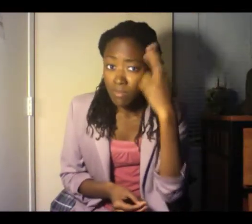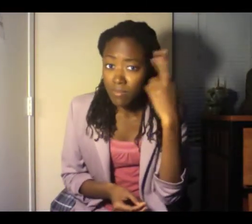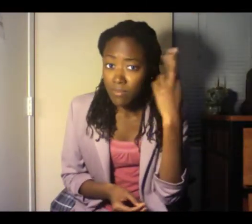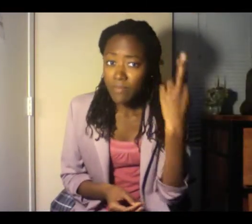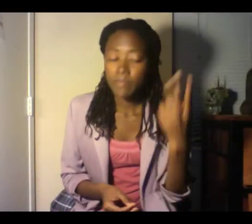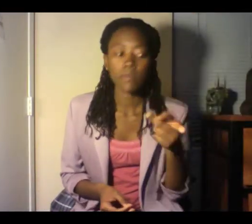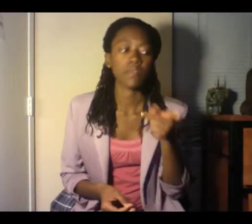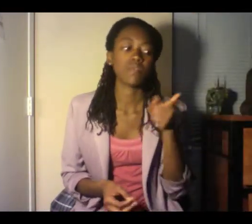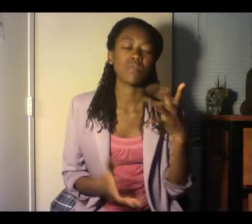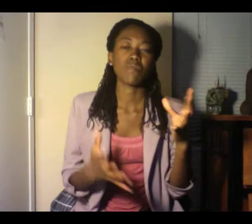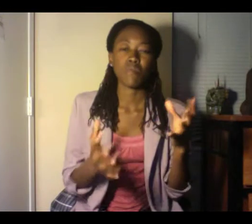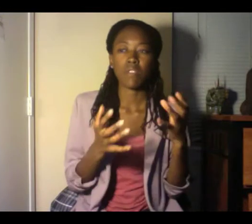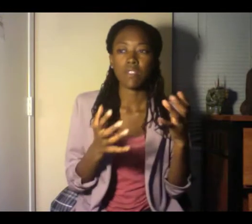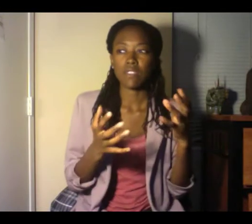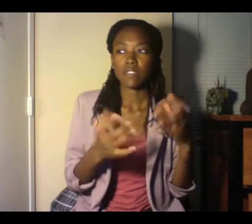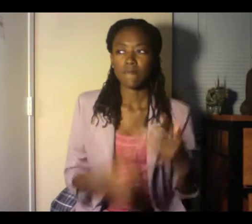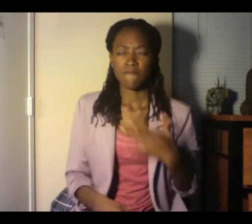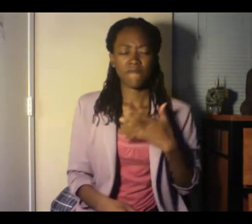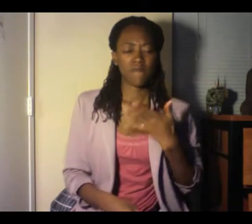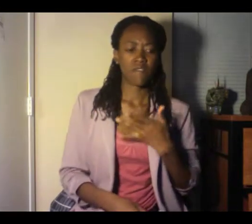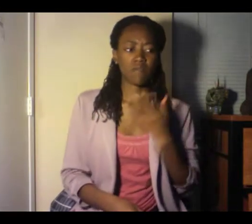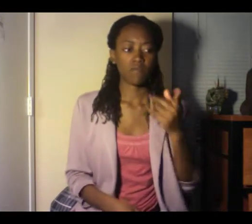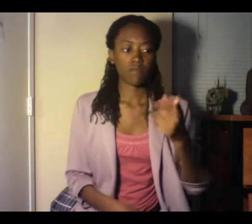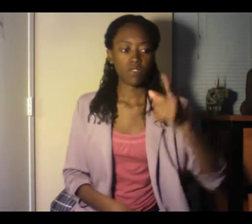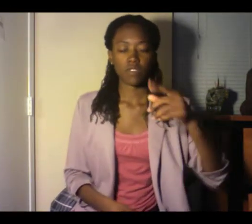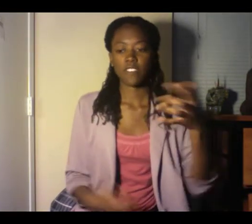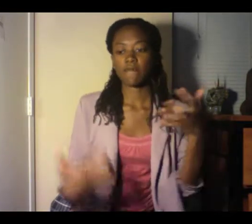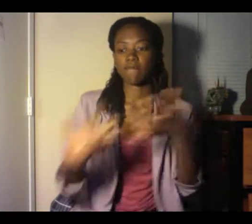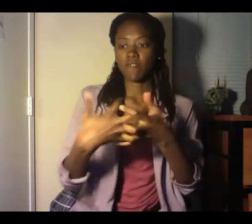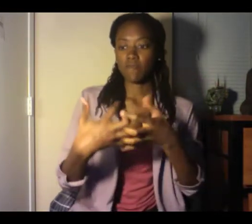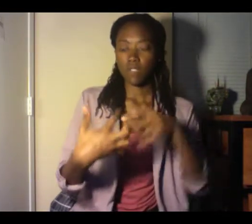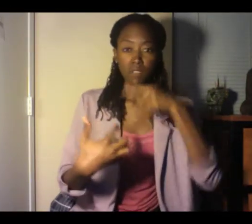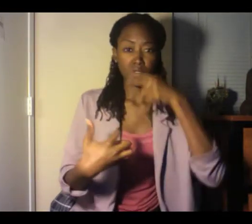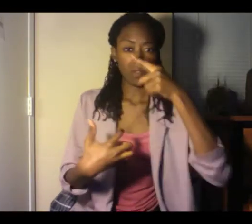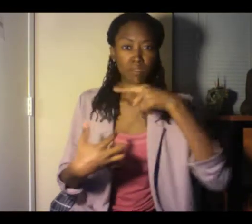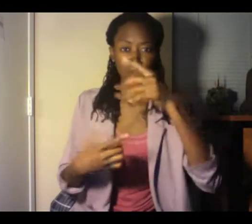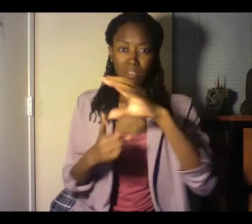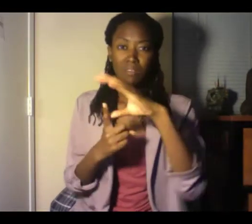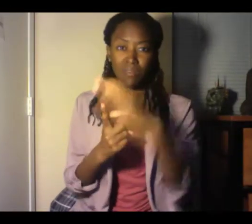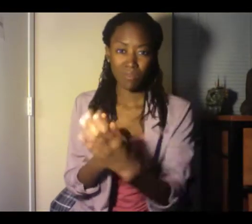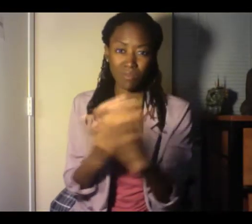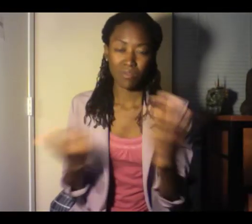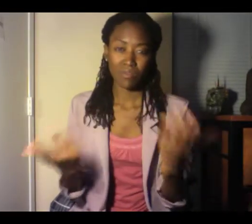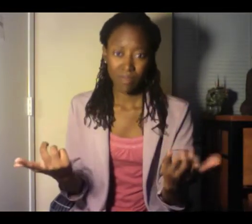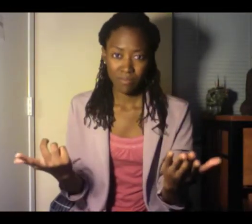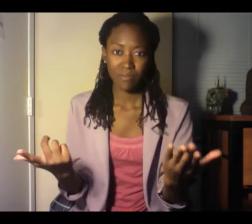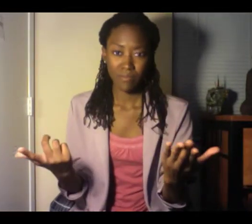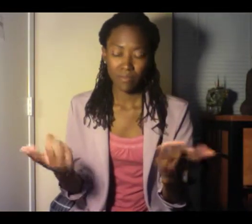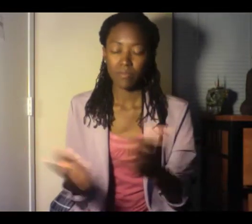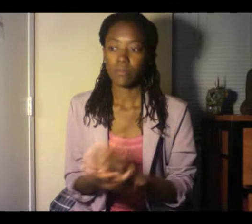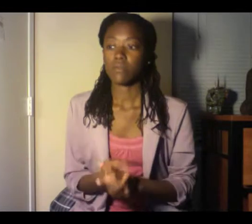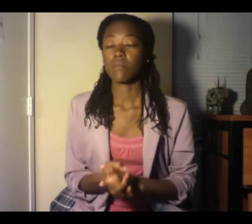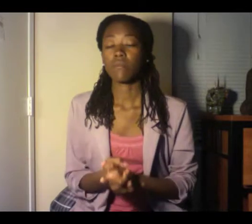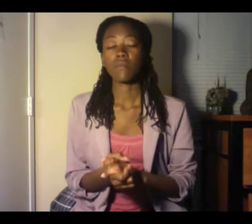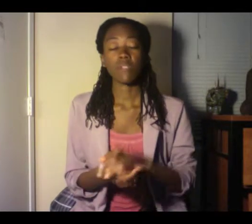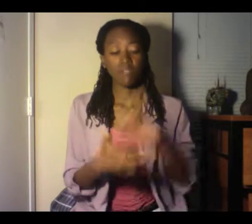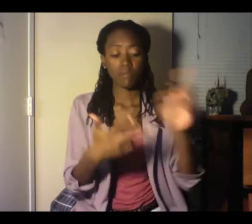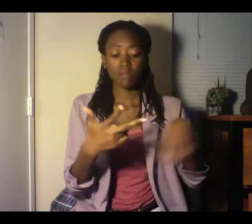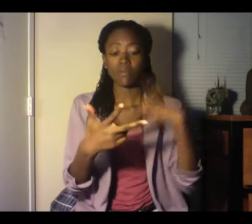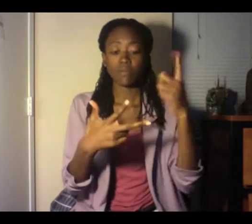hearing. In the second story, the mother of a very popular deaf girl was worried when her daughter was feeling